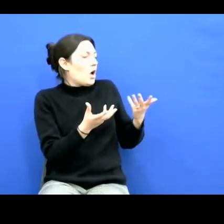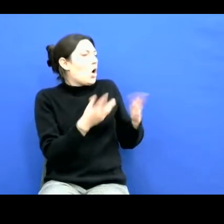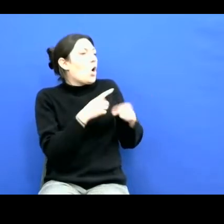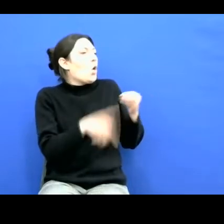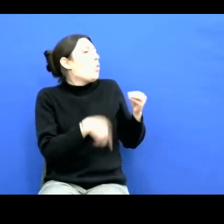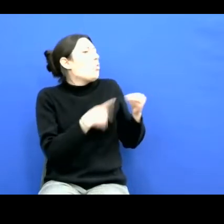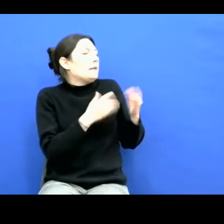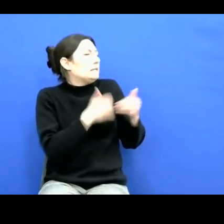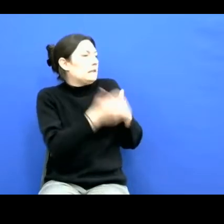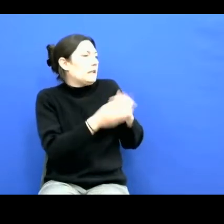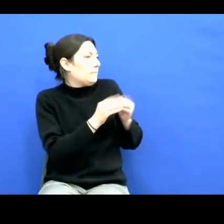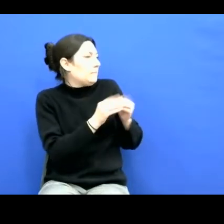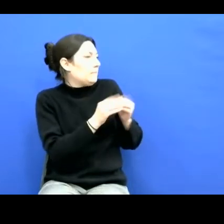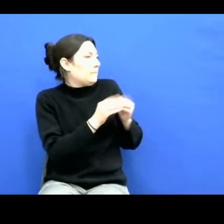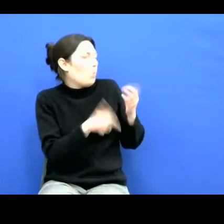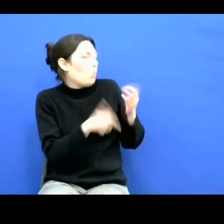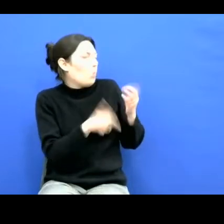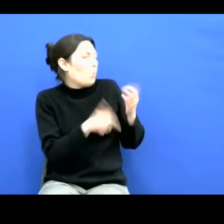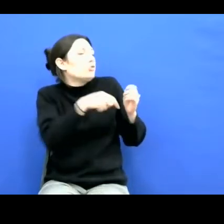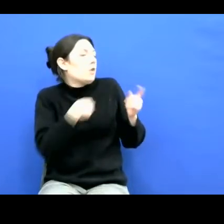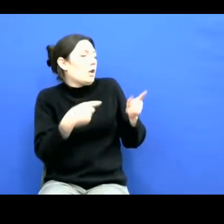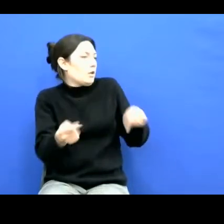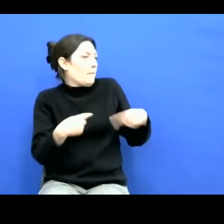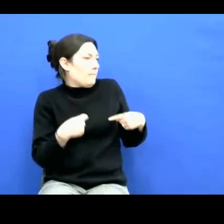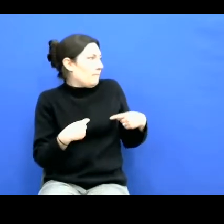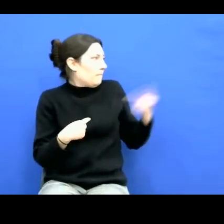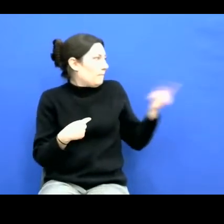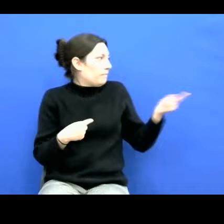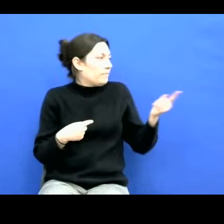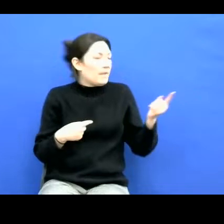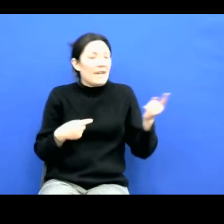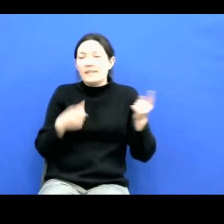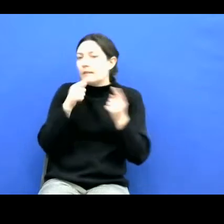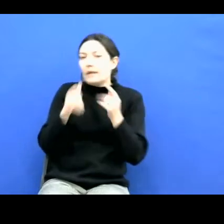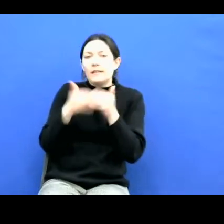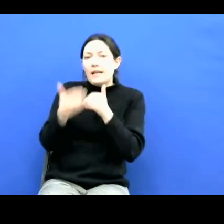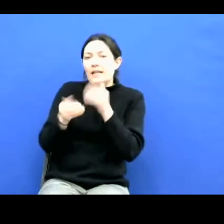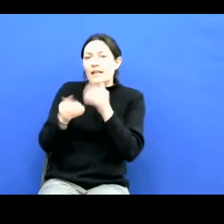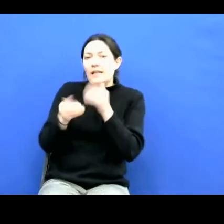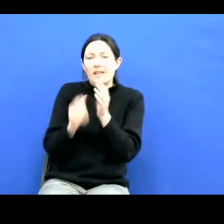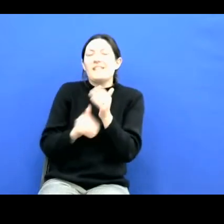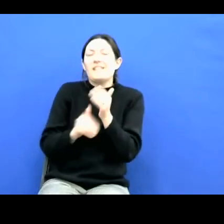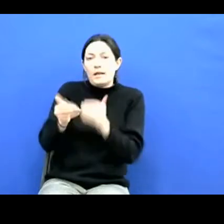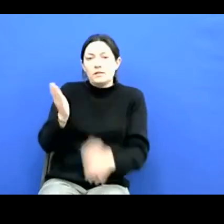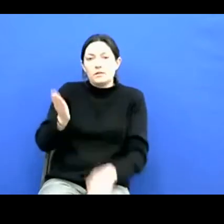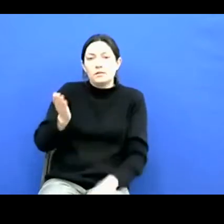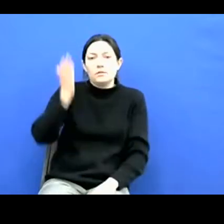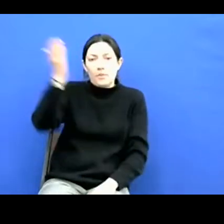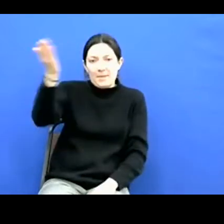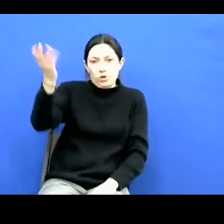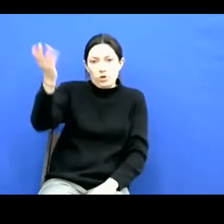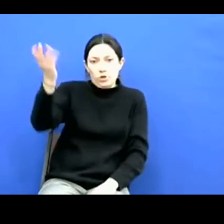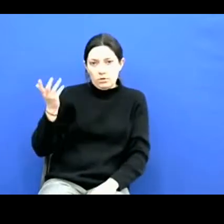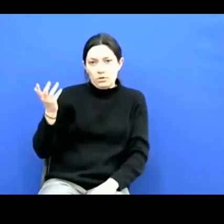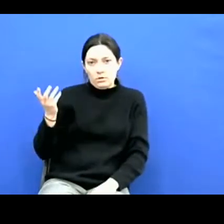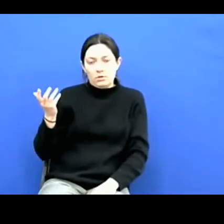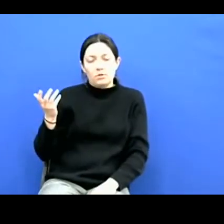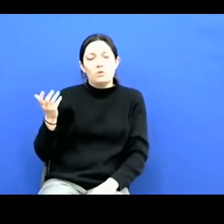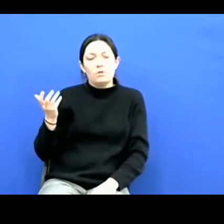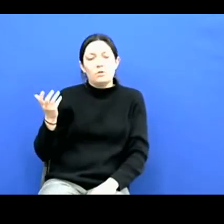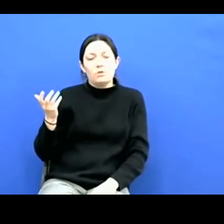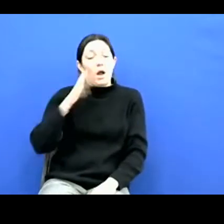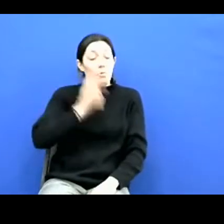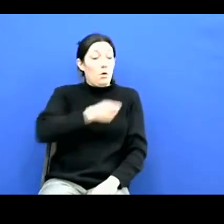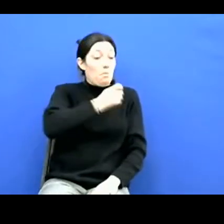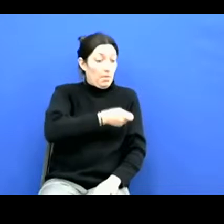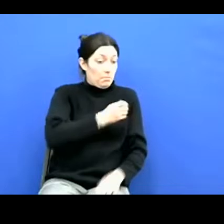this next meeting then? When should I come back online or It's show up? the very next public hearing. Just wait till I'll bang the